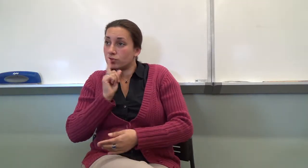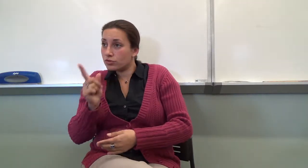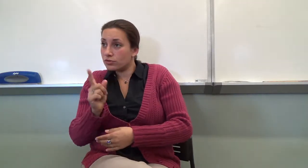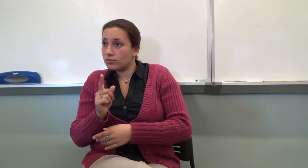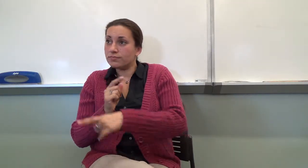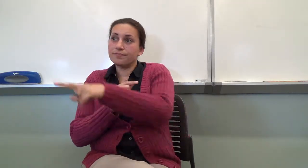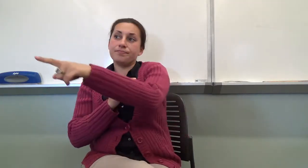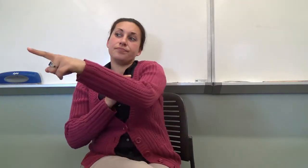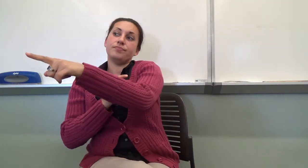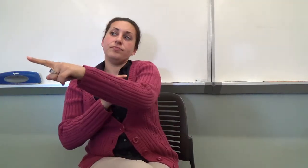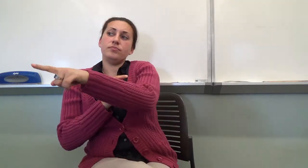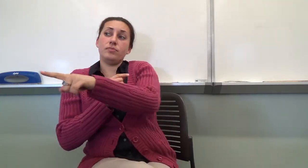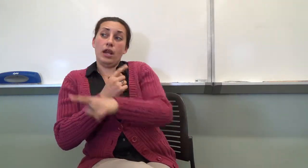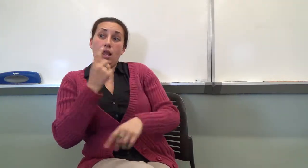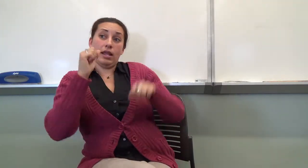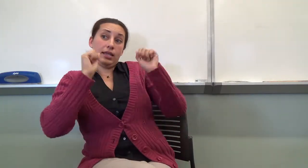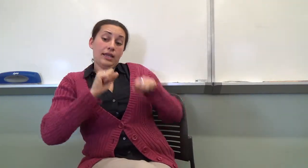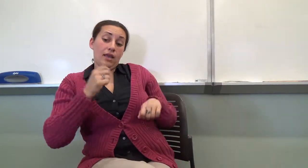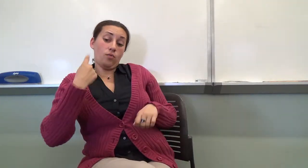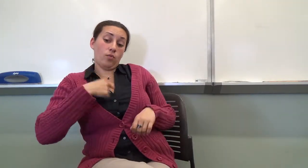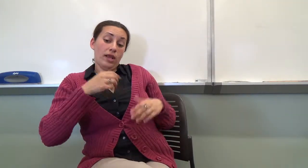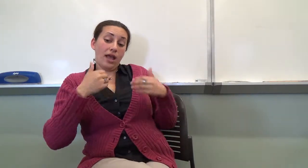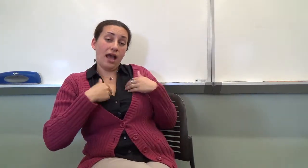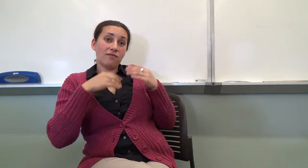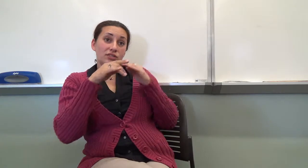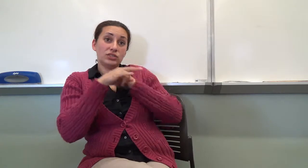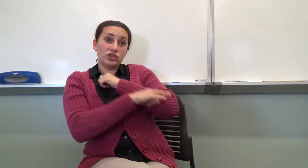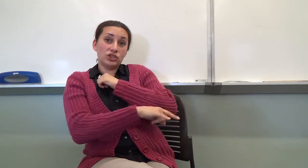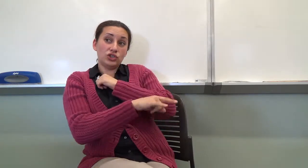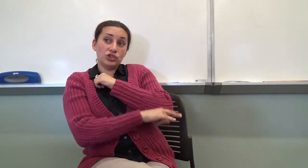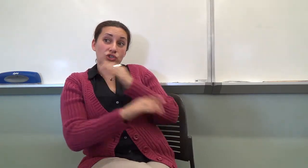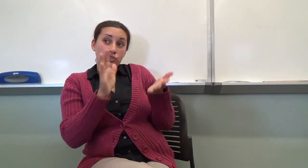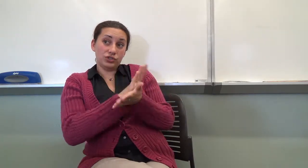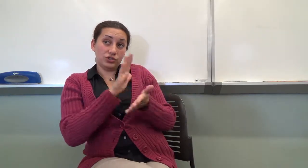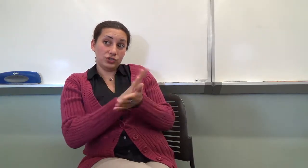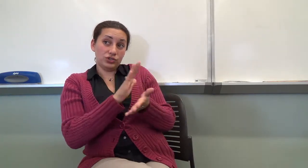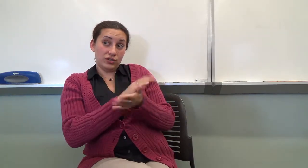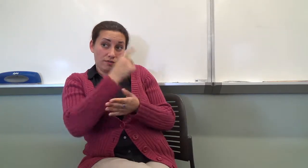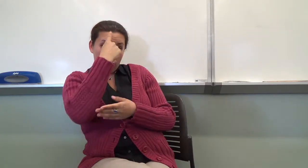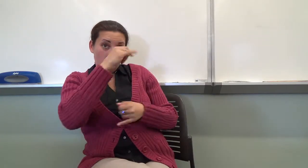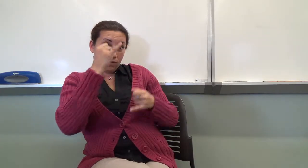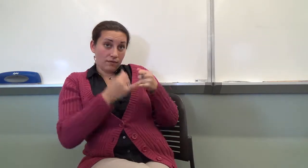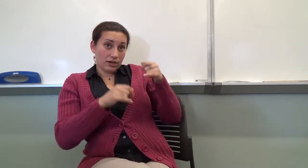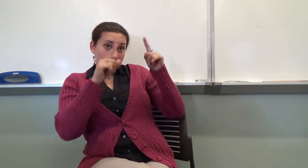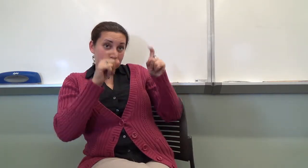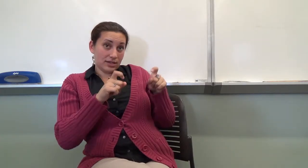Someone asked, can we have a cheat sheet for that? Yeah. Okay, how many?